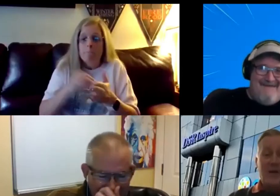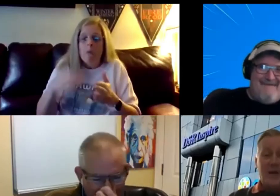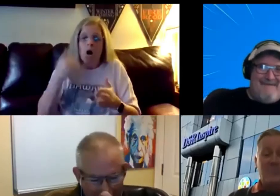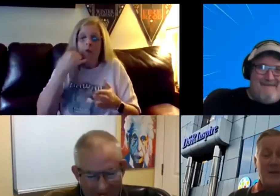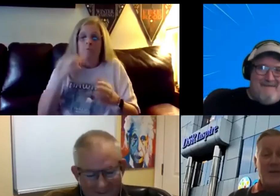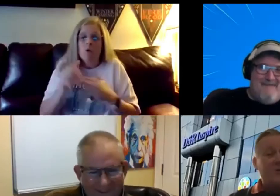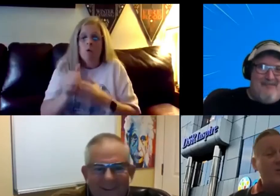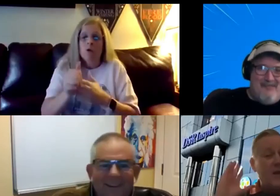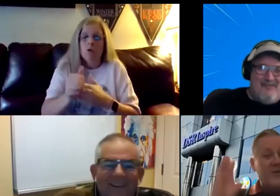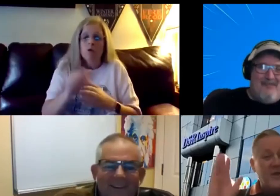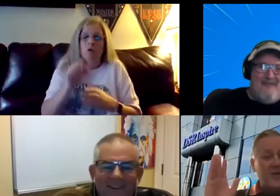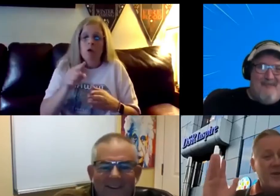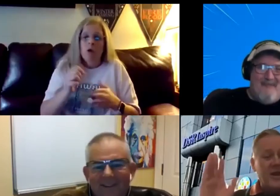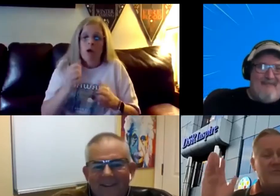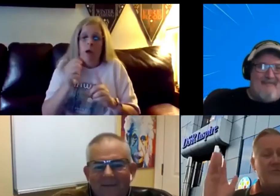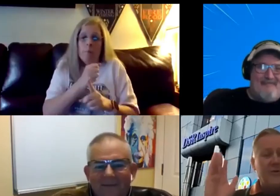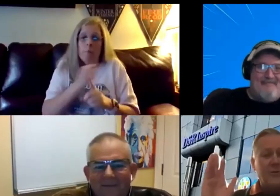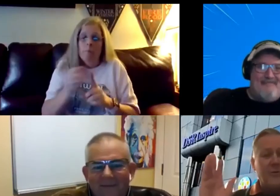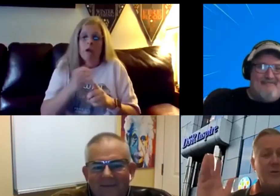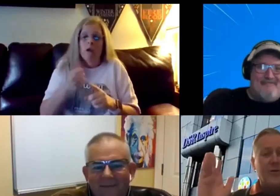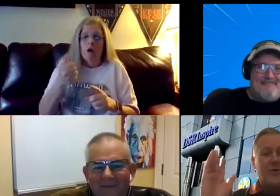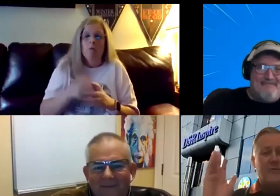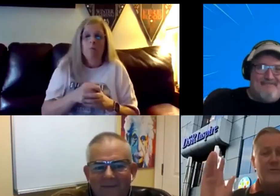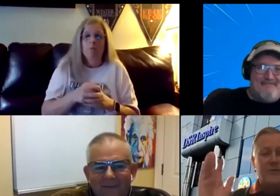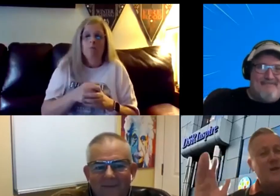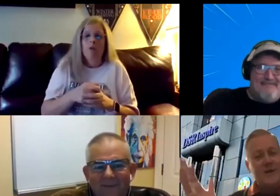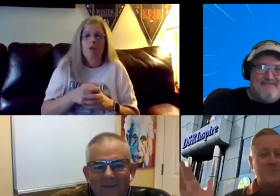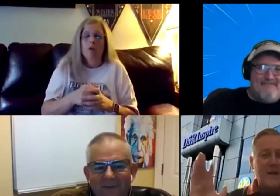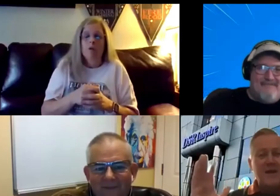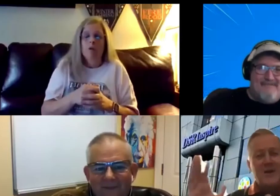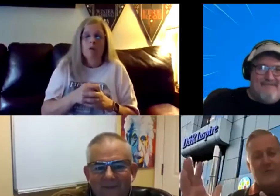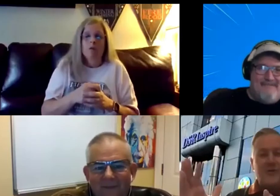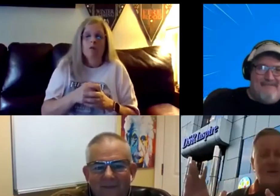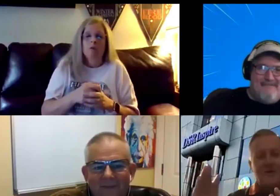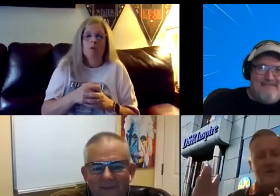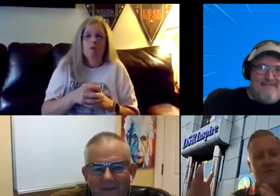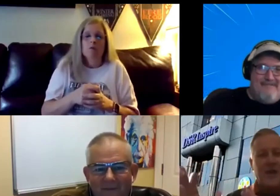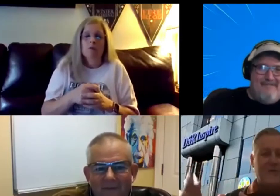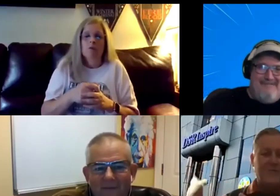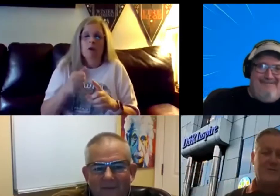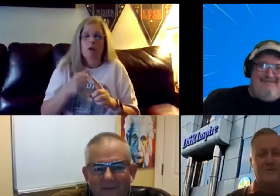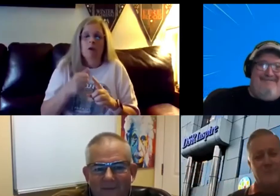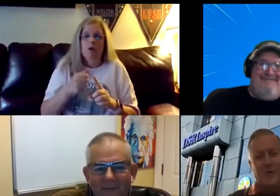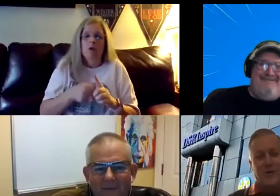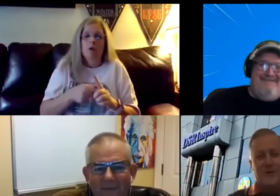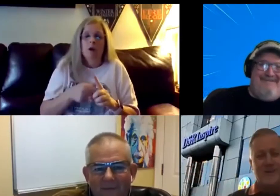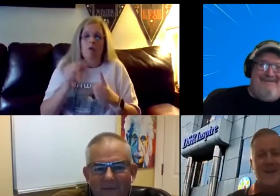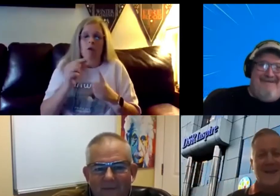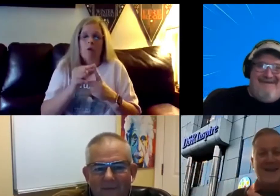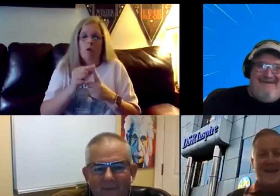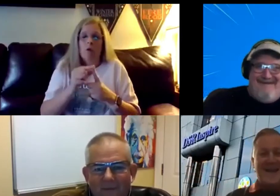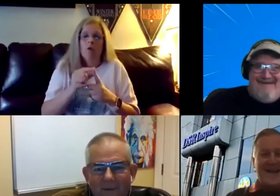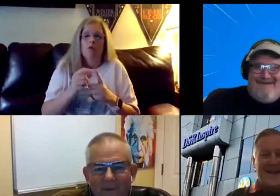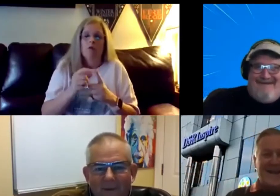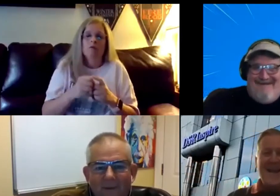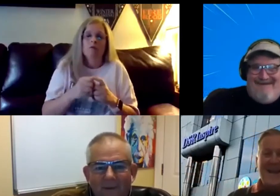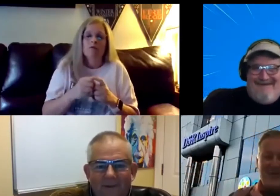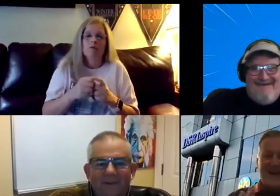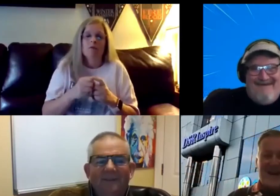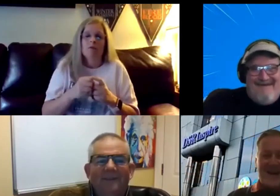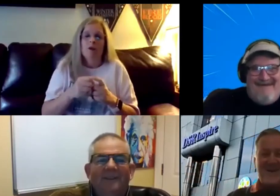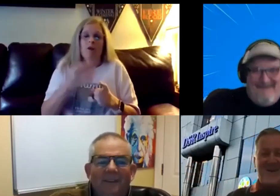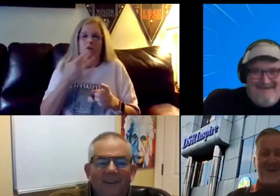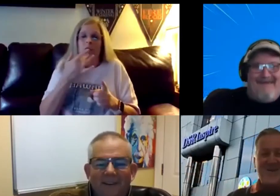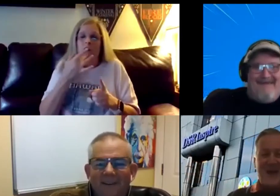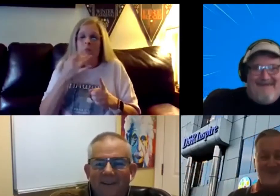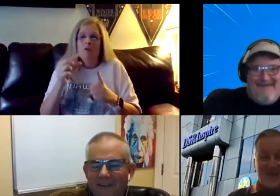will get beaten up. You'll hear every word of many different flavors of words if you